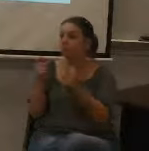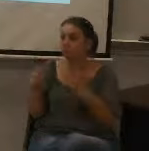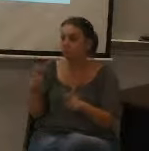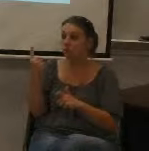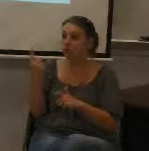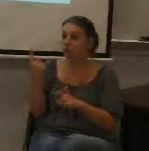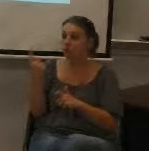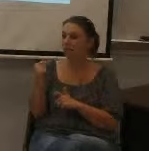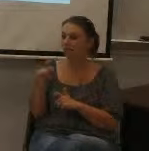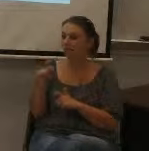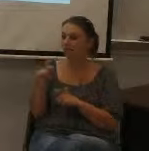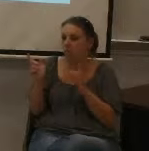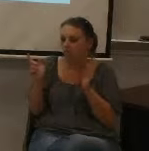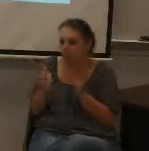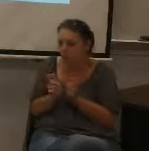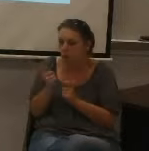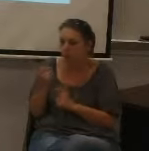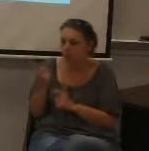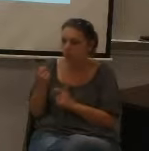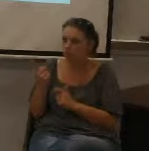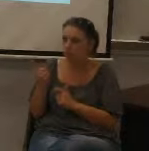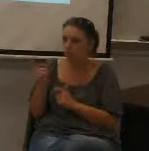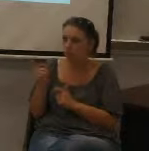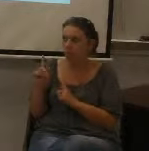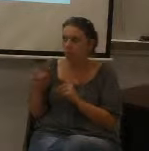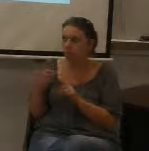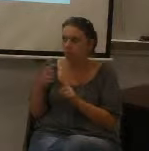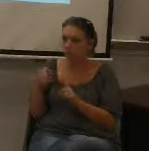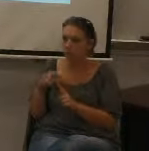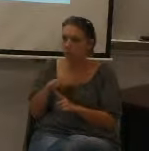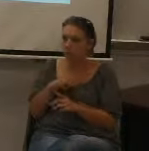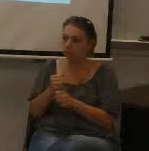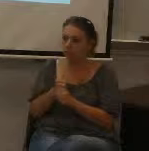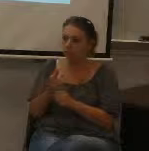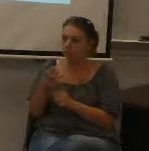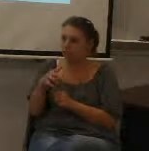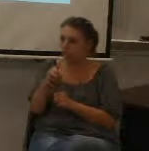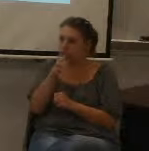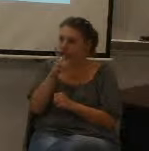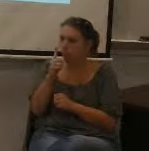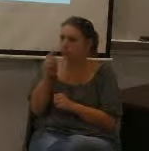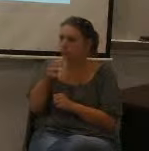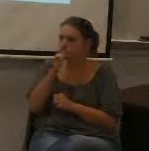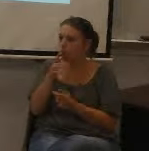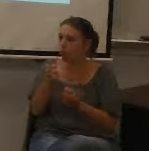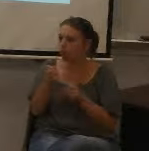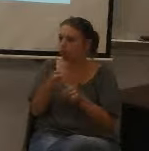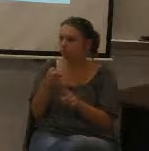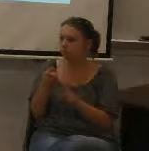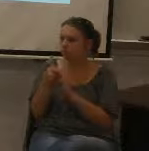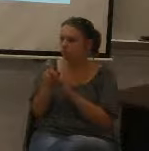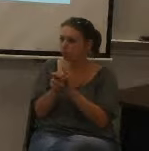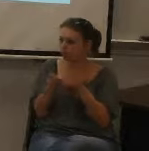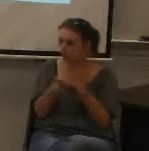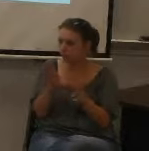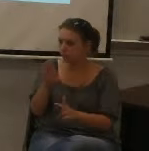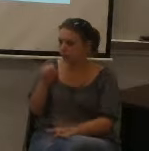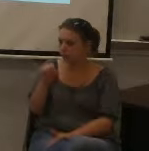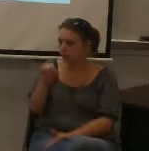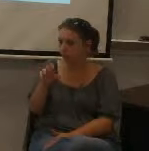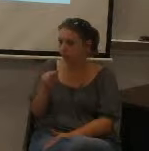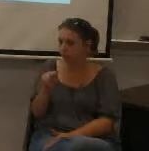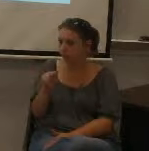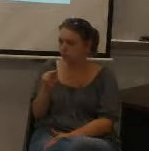minor ones that we're like when we get our groundwater for our drinking water here is coming out of basically the Kansas River Basin, and it's